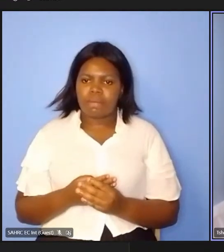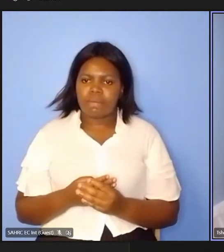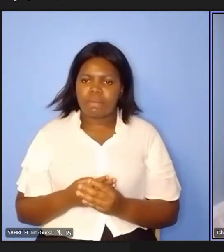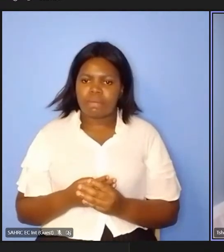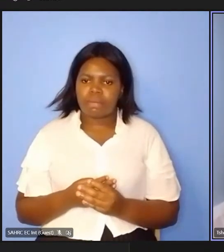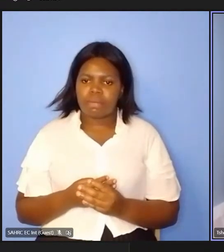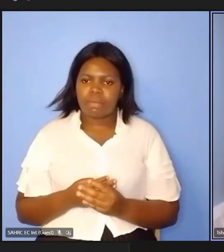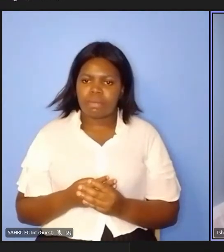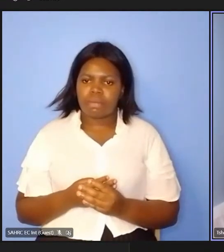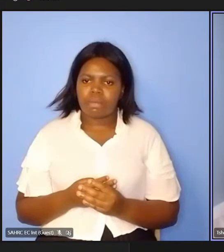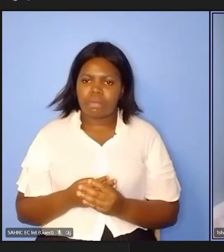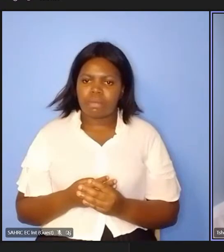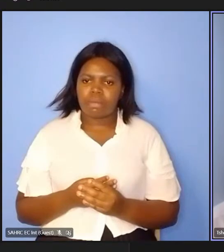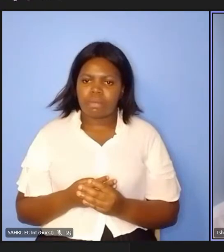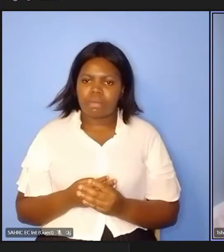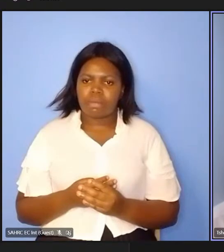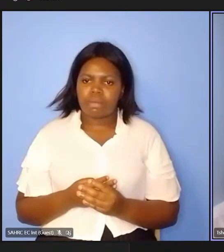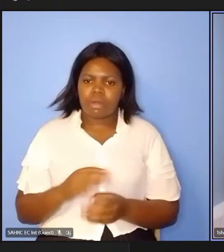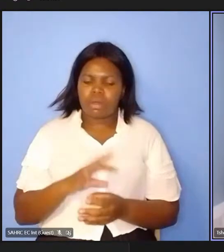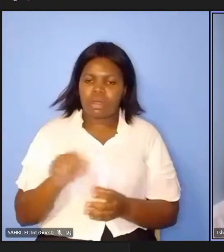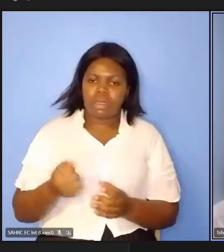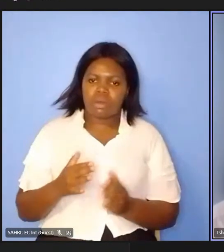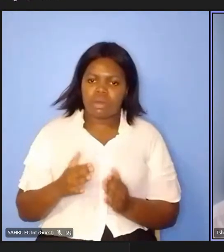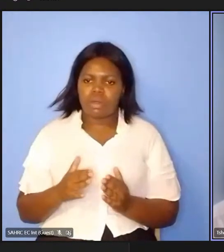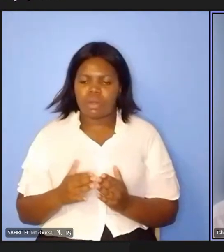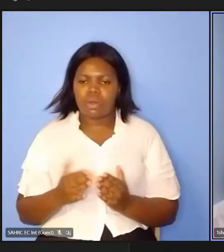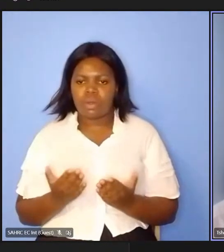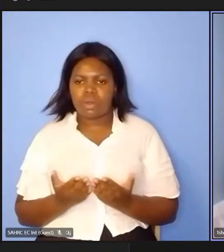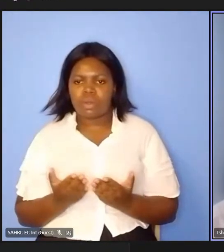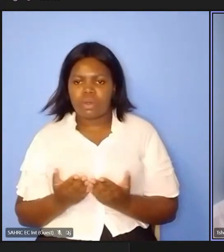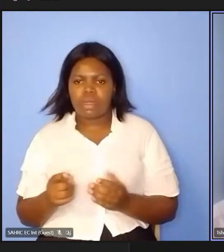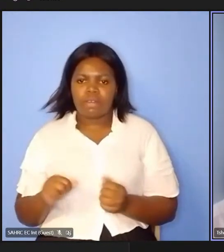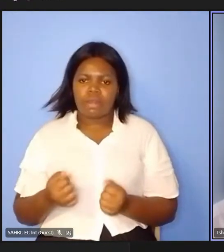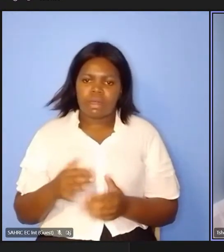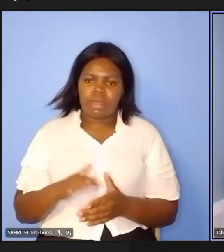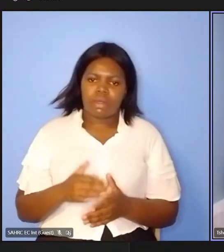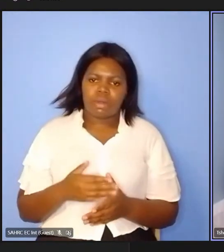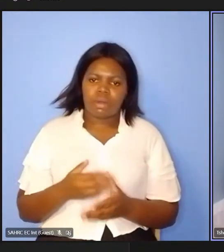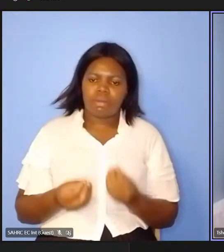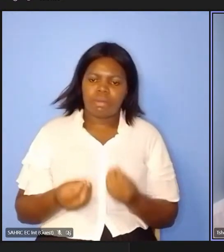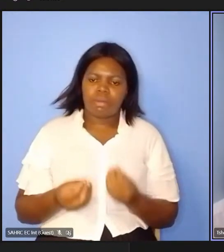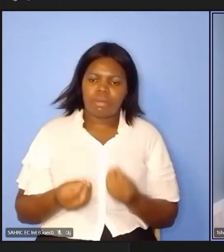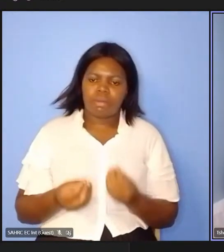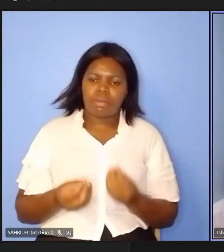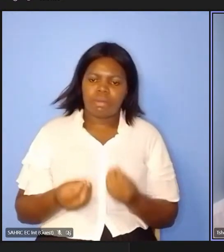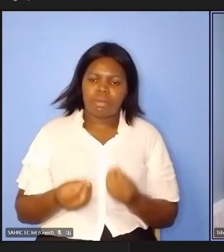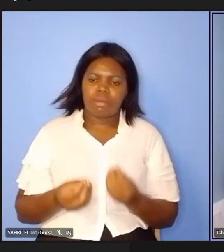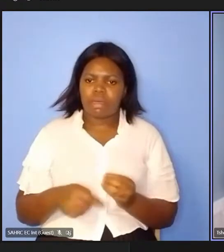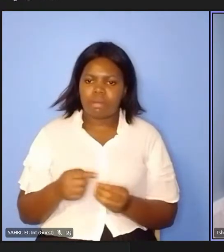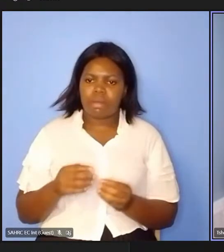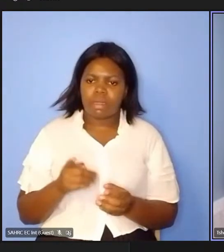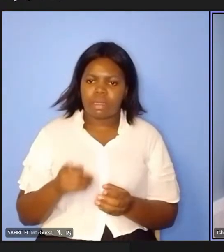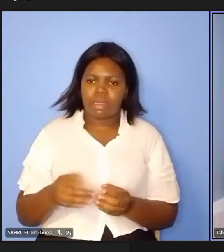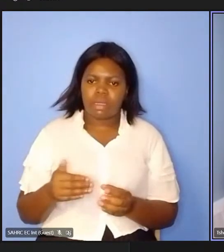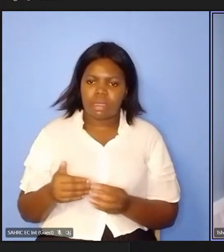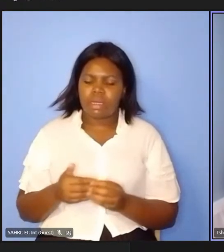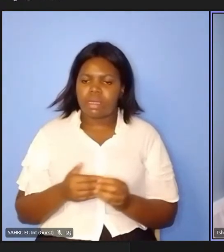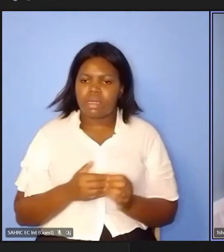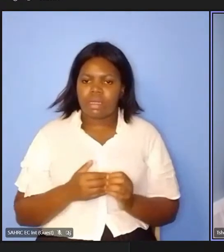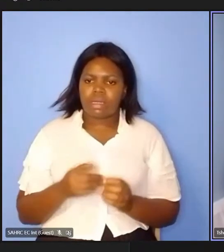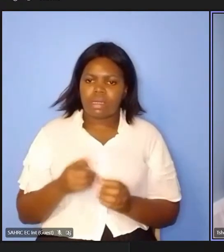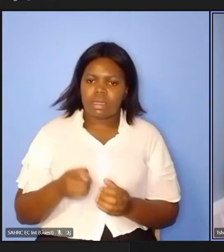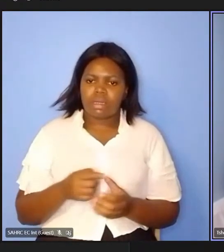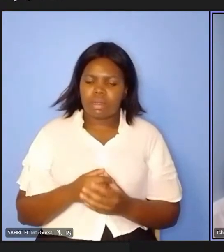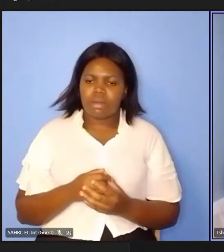the reality is the issue of LGBTI learners is not about making people's lives easier. It's about rights, and it's about these children's rights